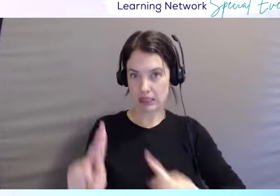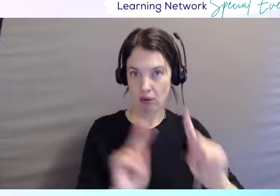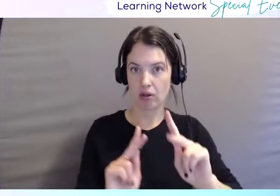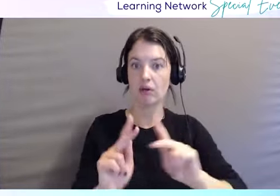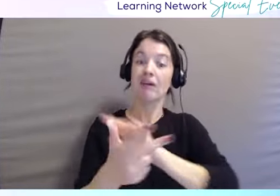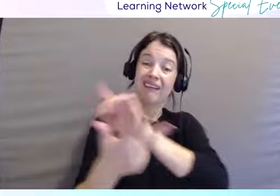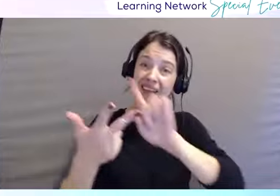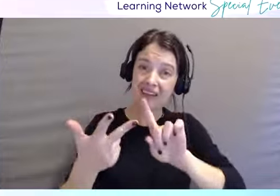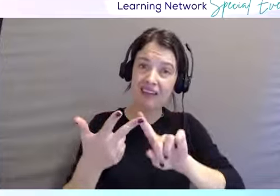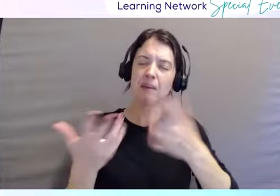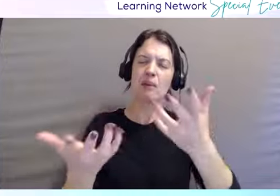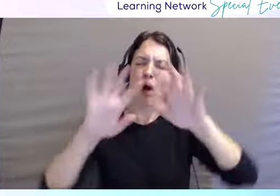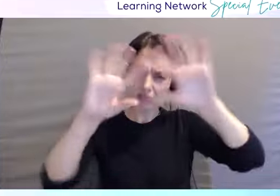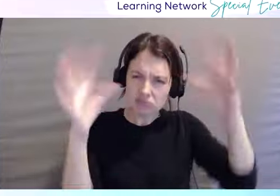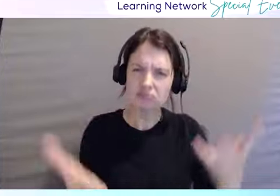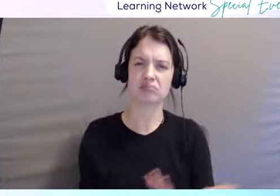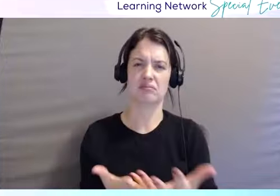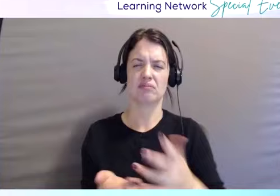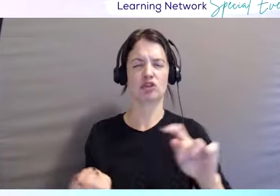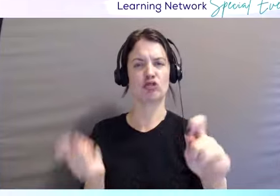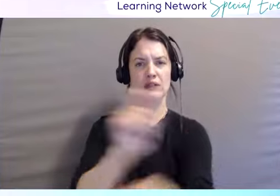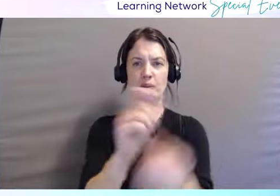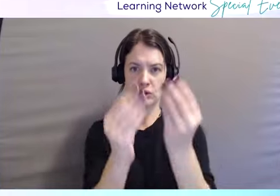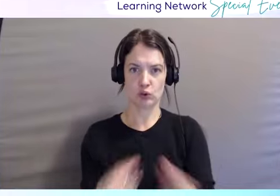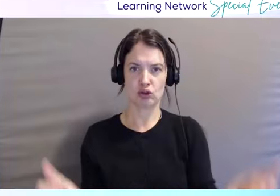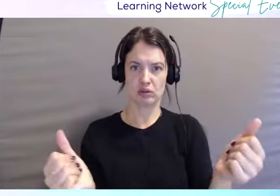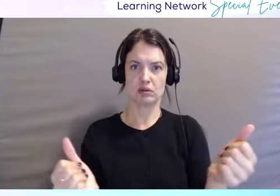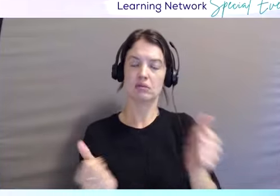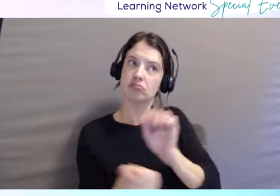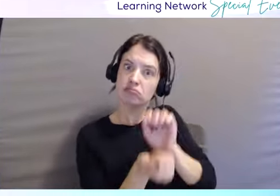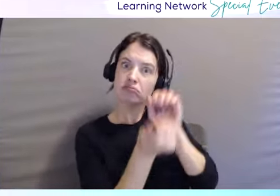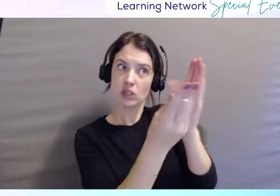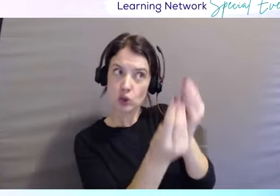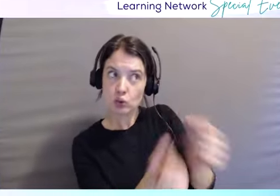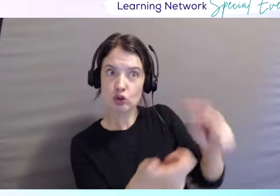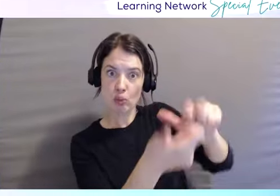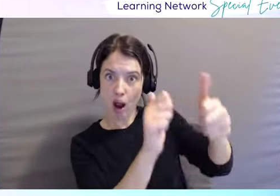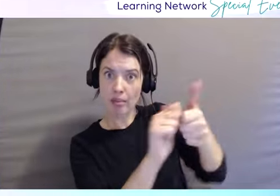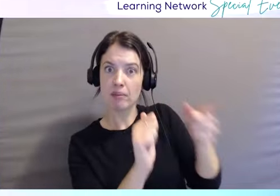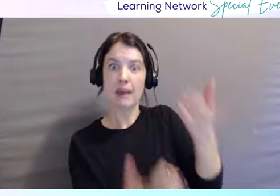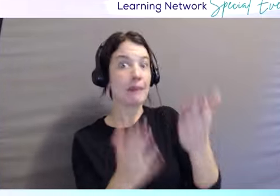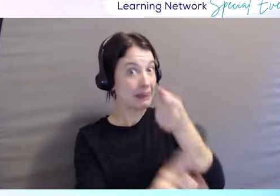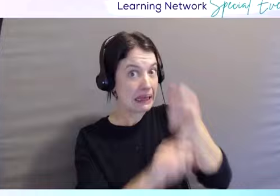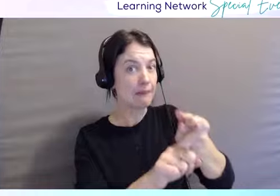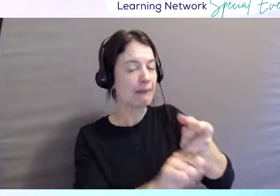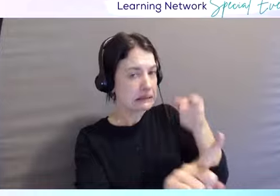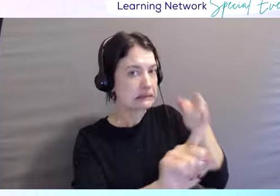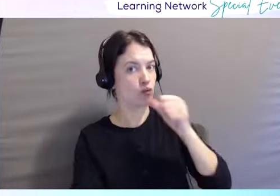transformative solutions that not only address the root cause and propose solutions to things that impact women in particular, but also try